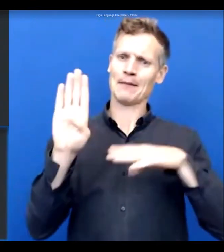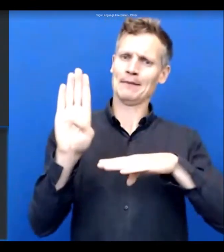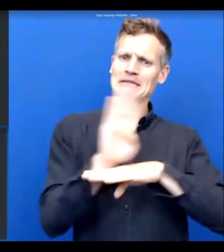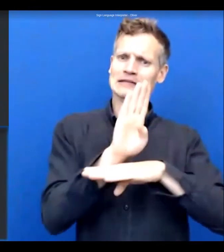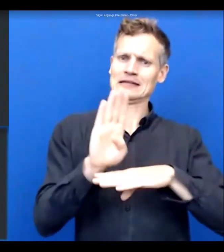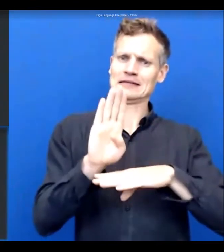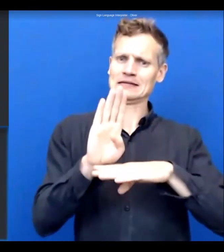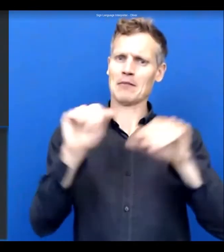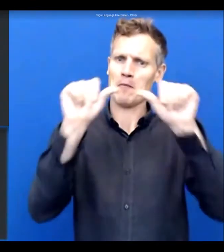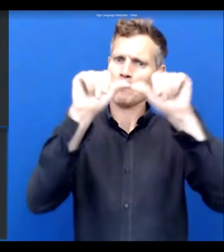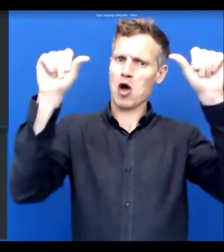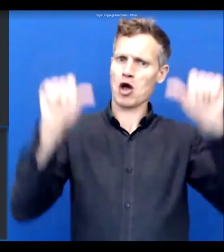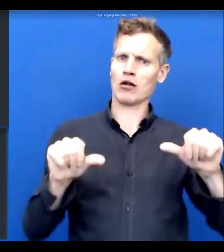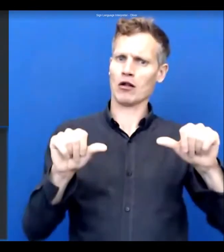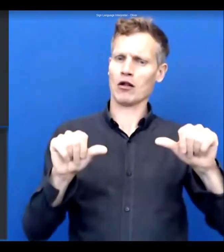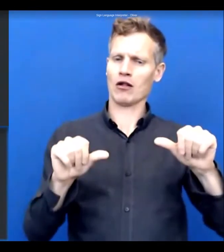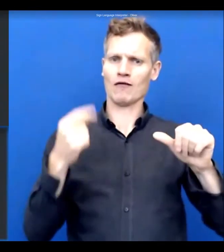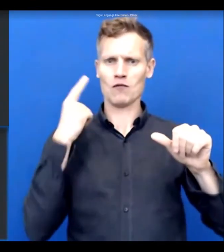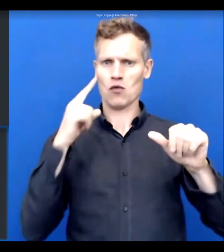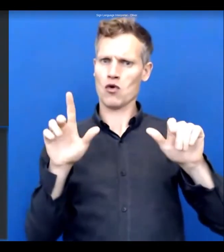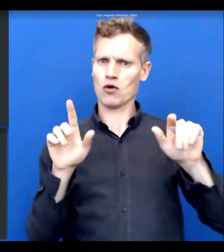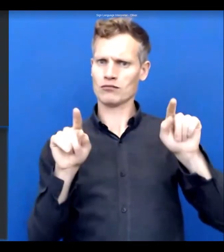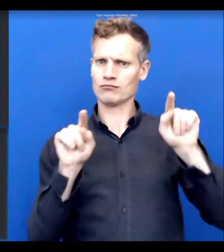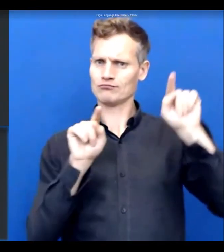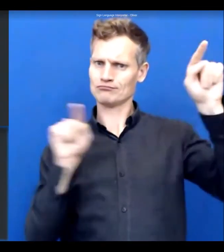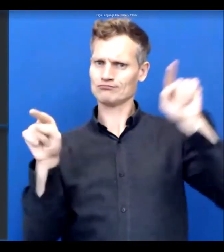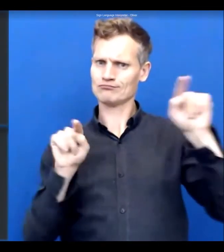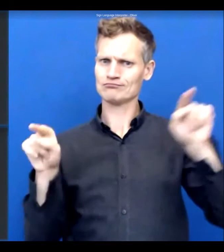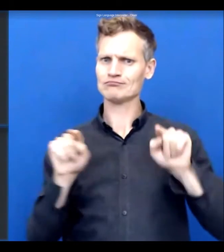main differences that you can't ignore?